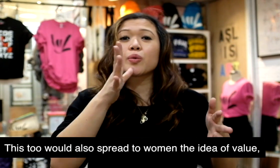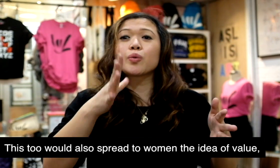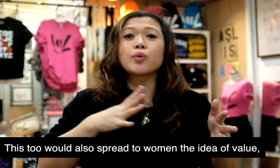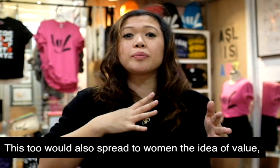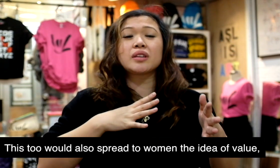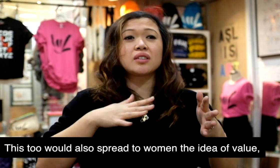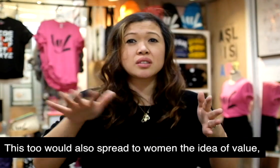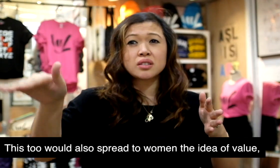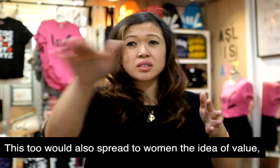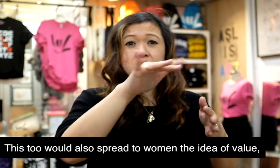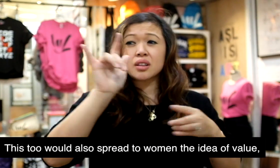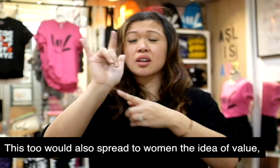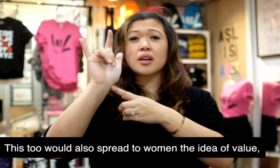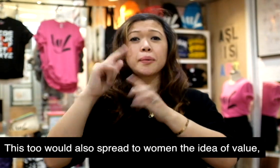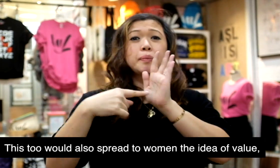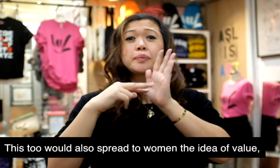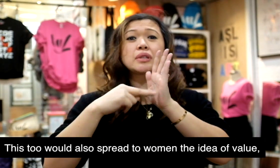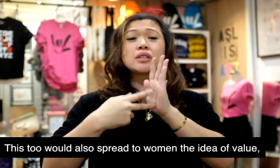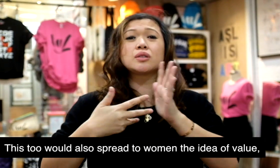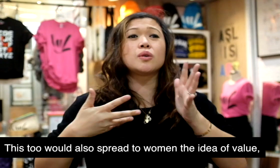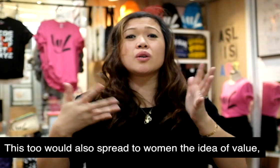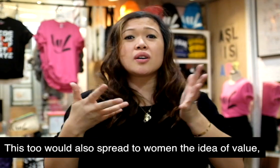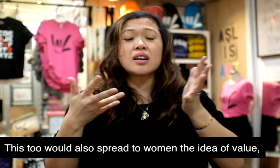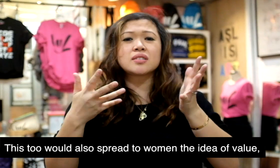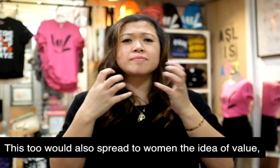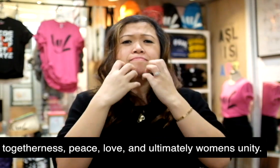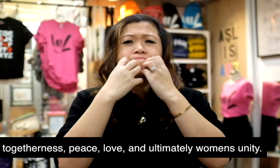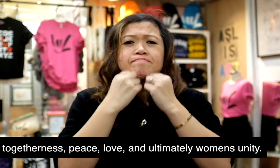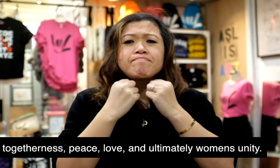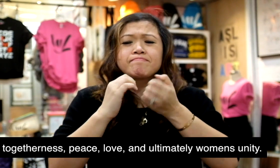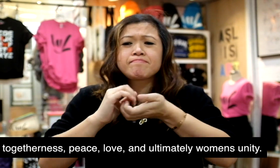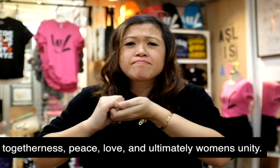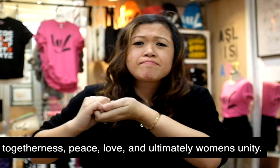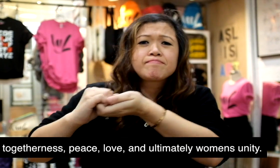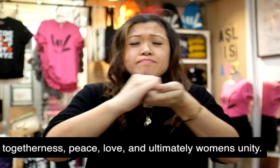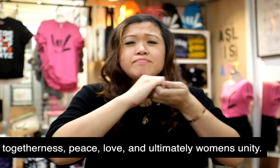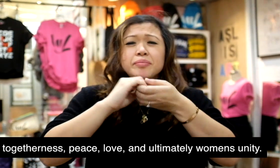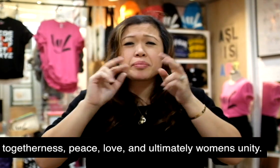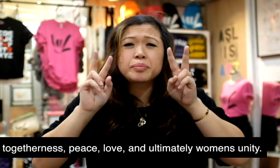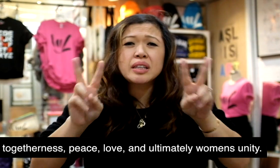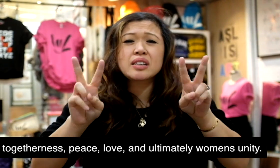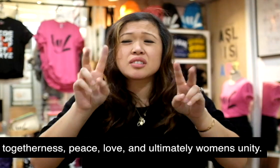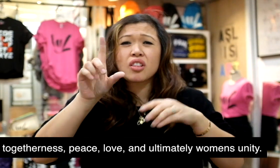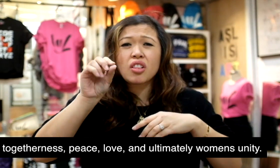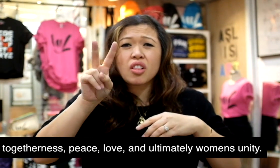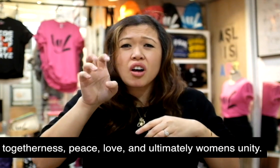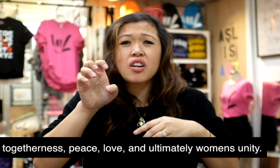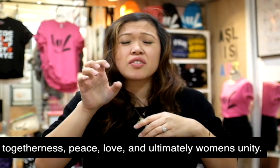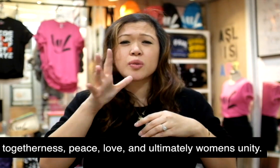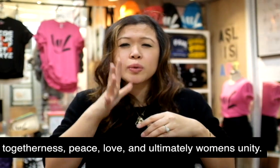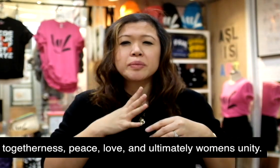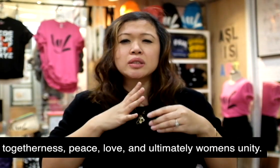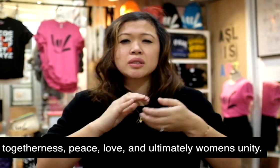product. And thought she could let other women know the value of this I love you meant unity, togetherness, and ultimately women's